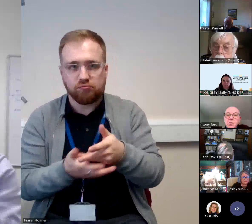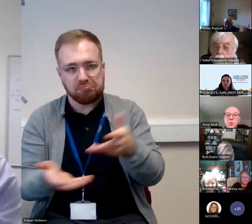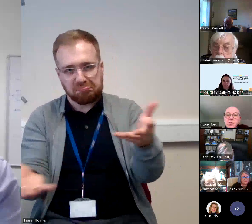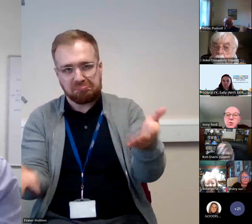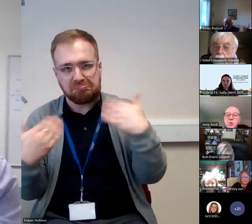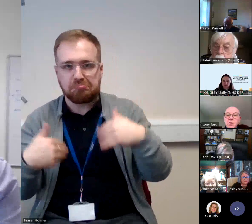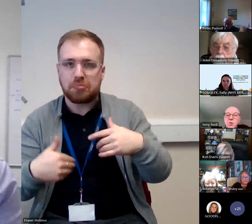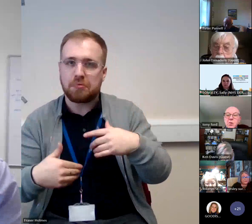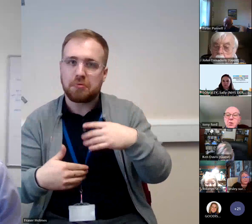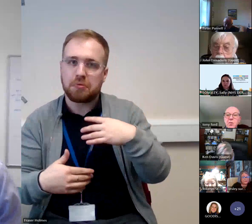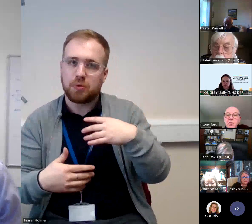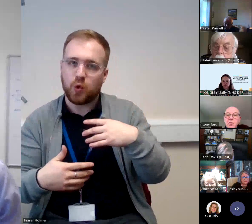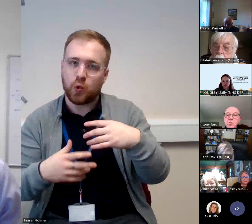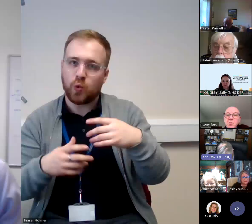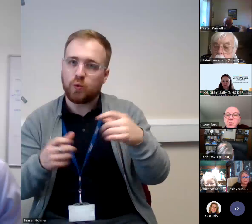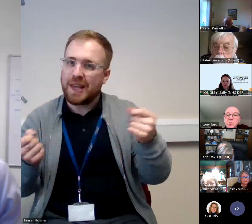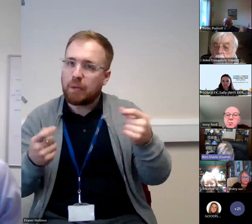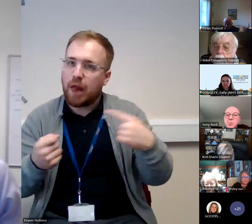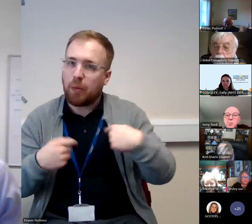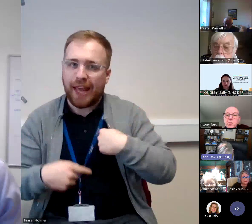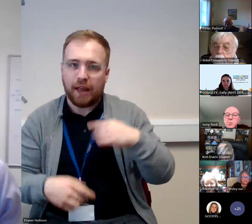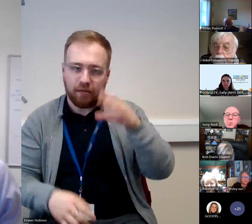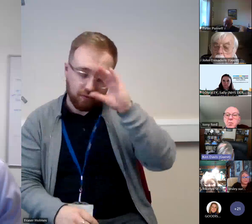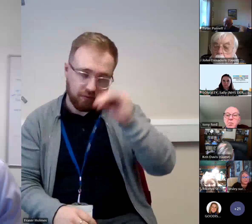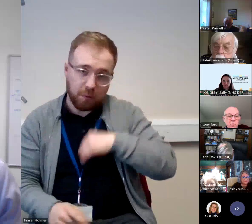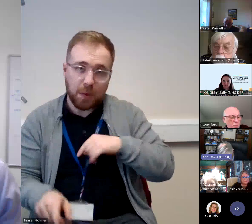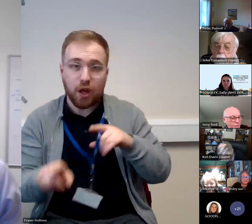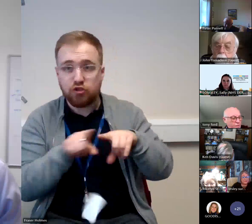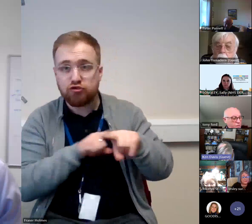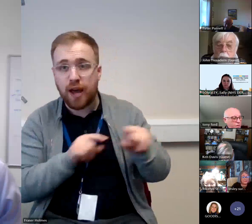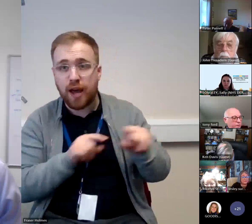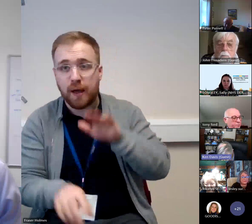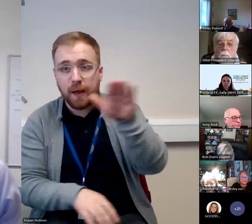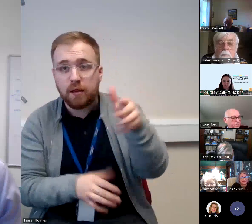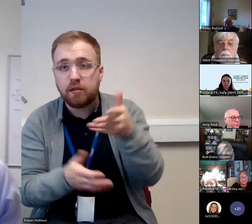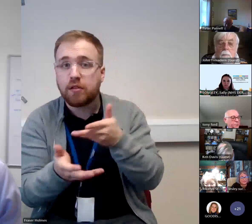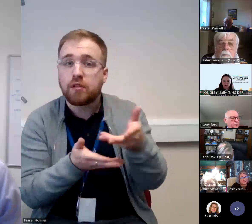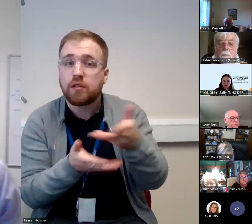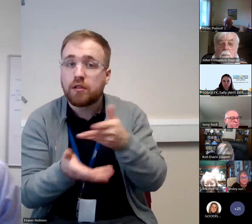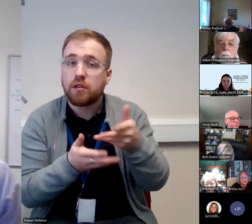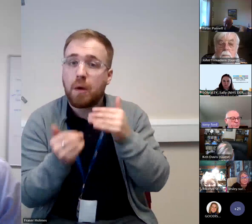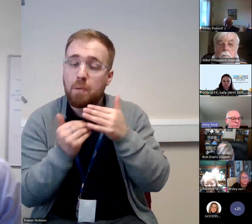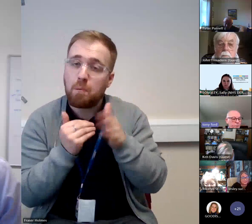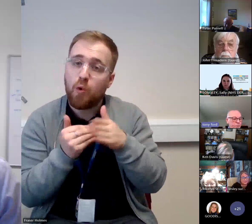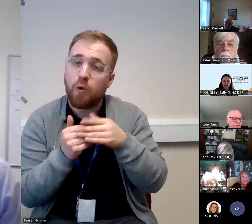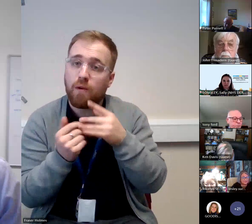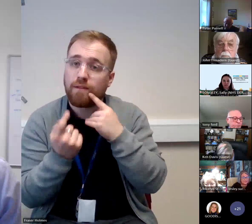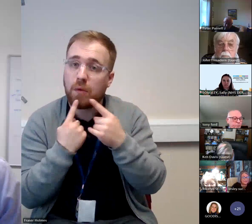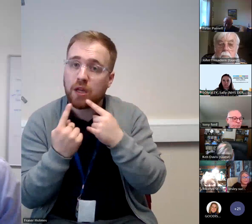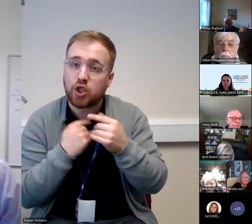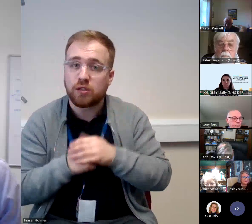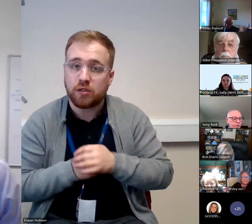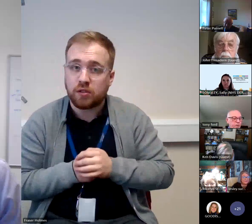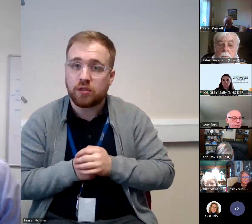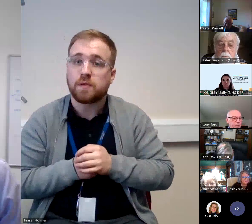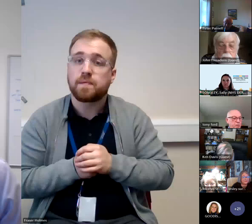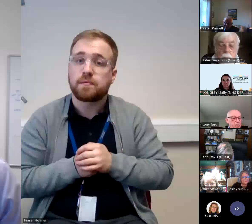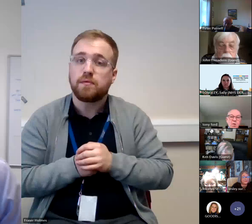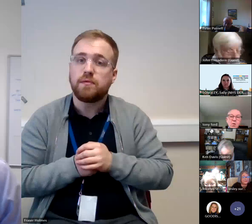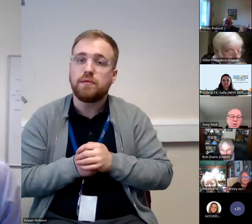centres, then feel free to drop me a message, and I'll do my best to turn up and tell you a little bit more about them all. I think